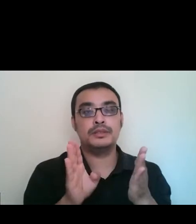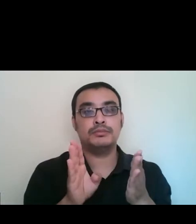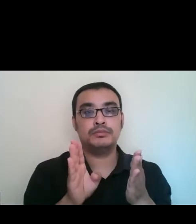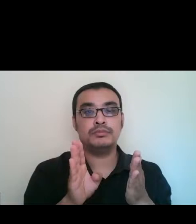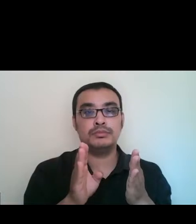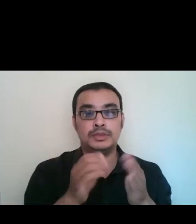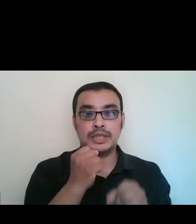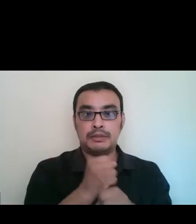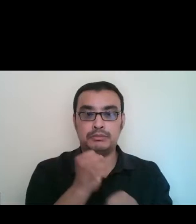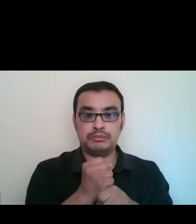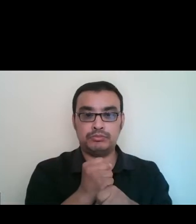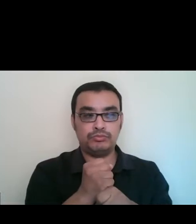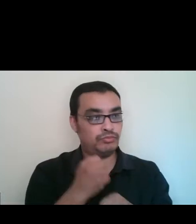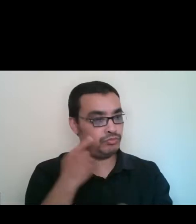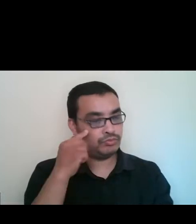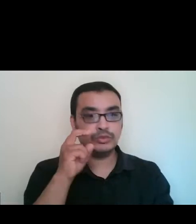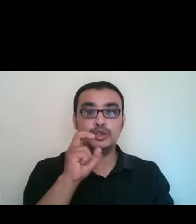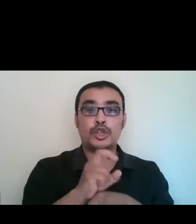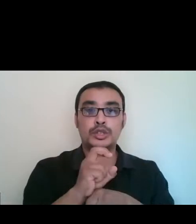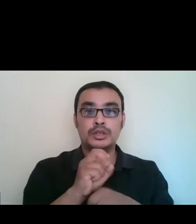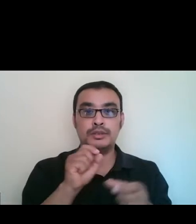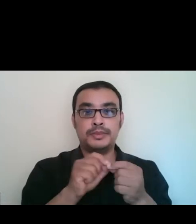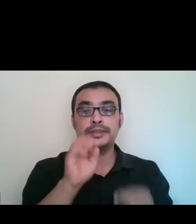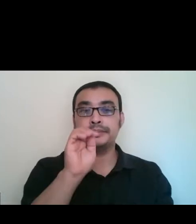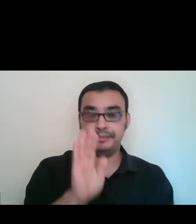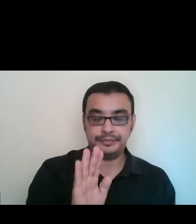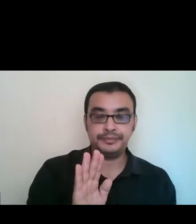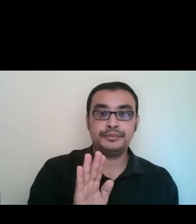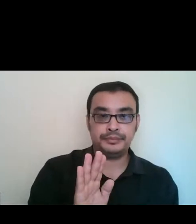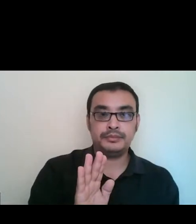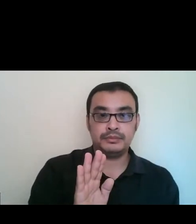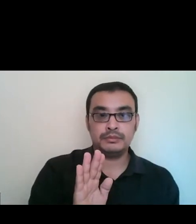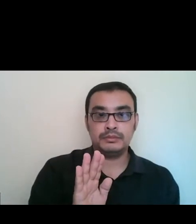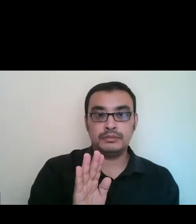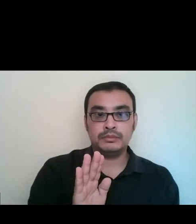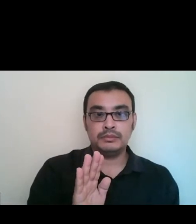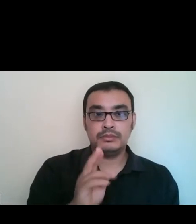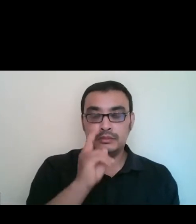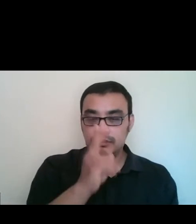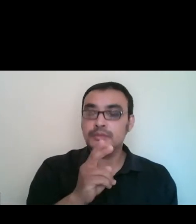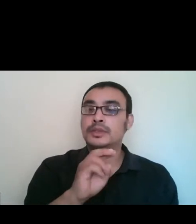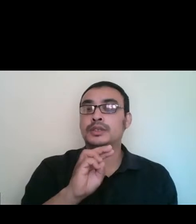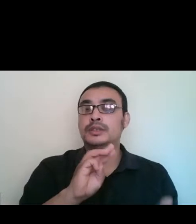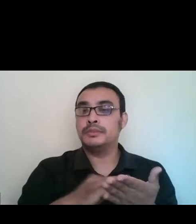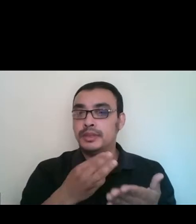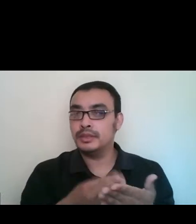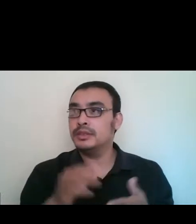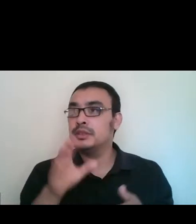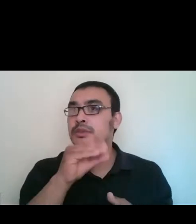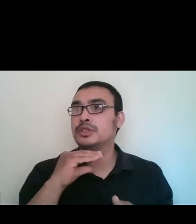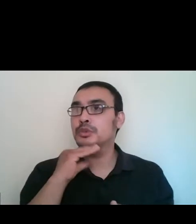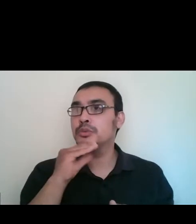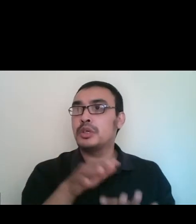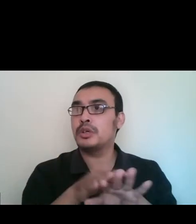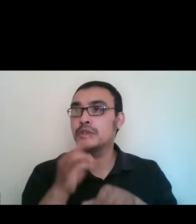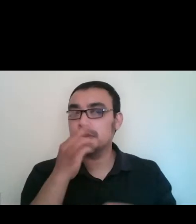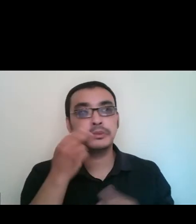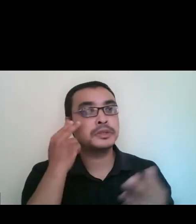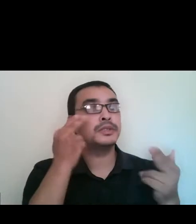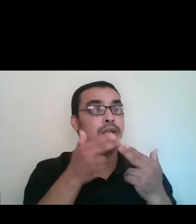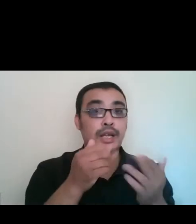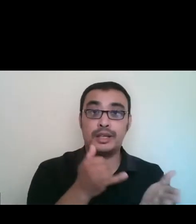profession also. So we need to see how we can make this popular among young people, that